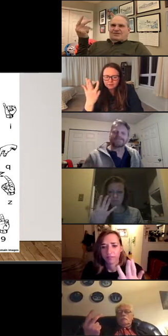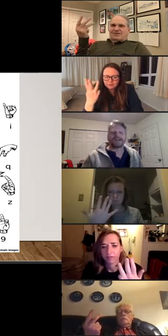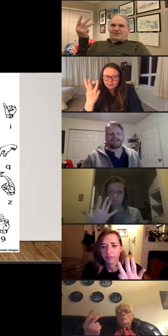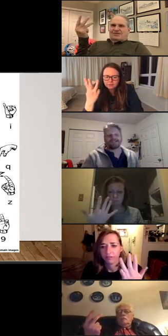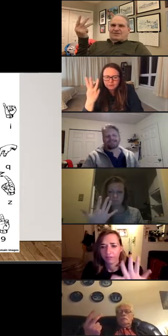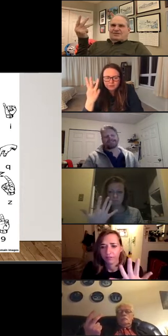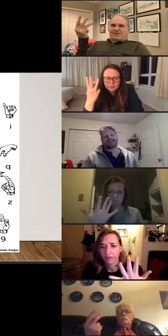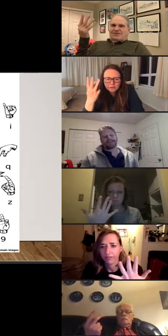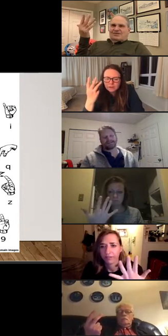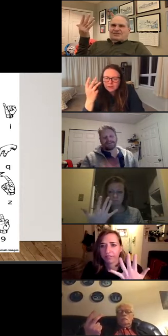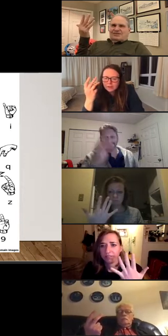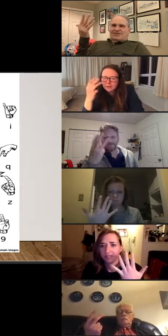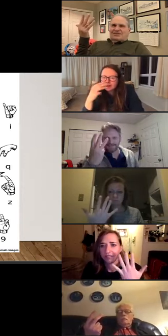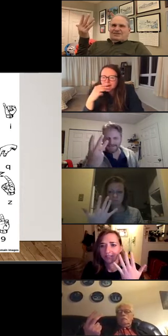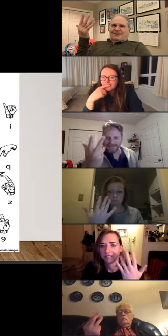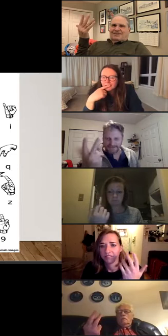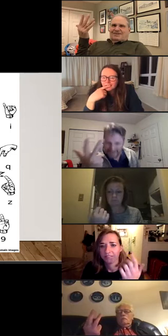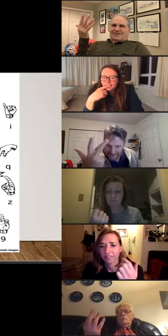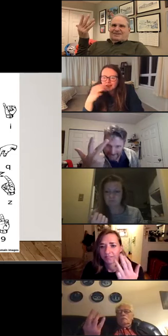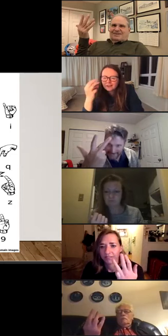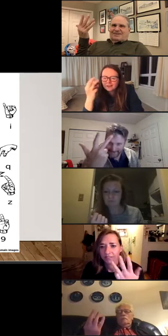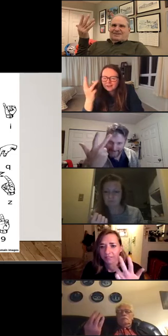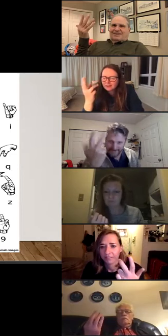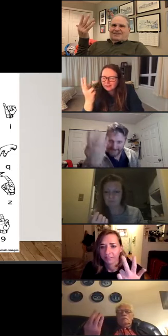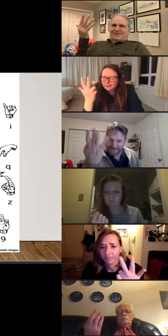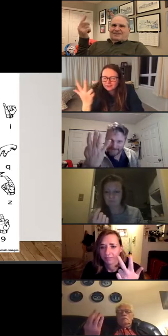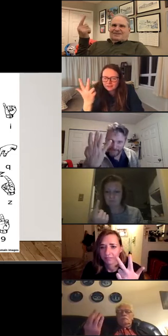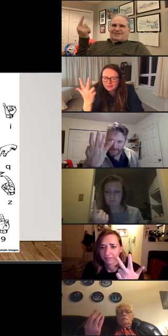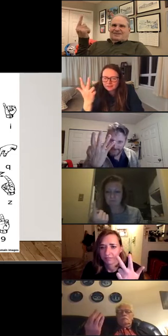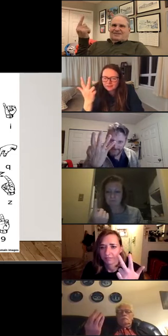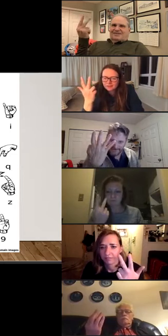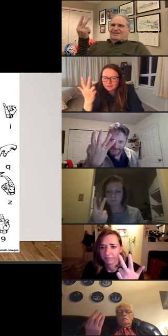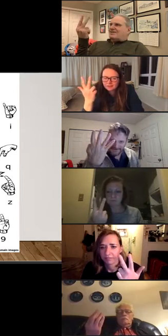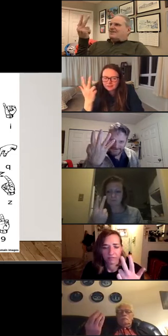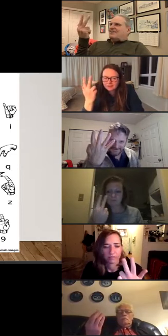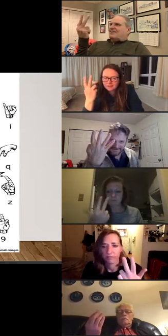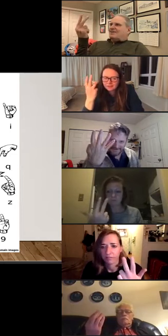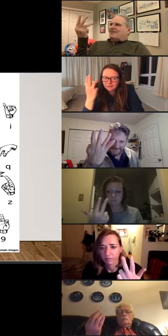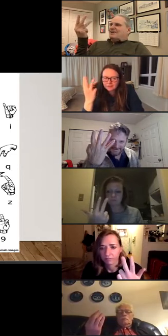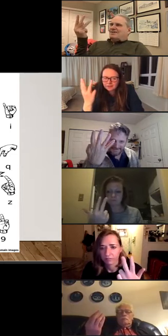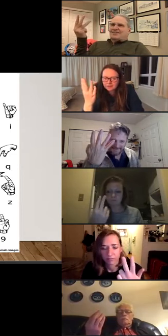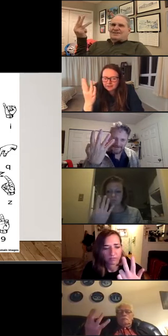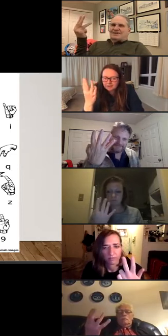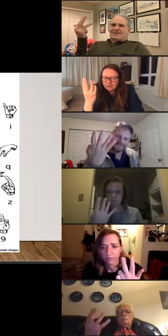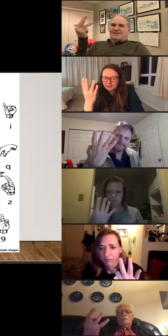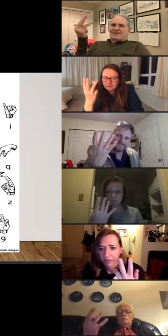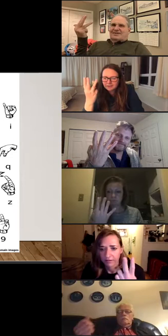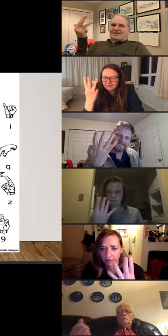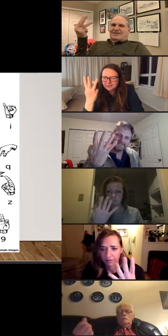5. Just a second, just a second. So this is 3, and this is 4? 4.